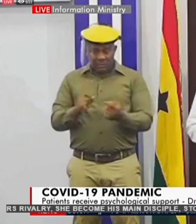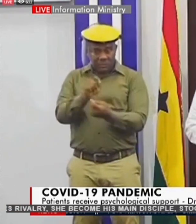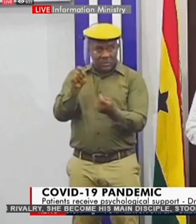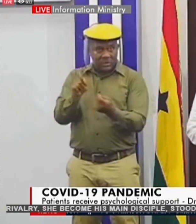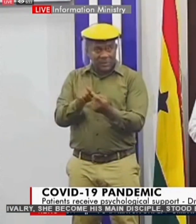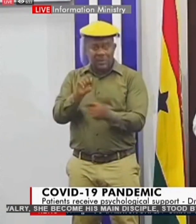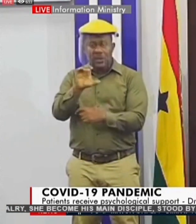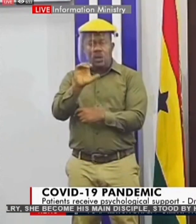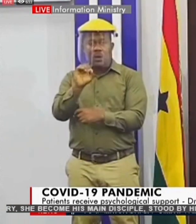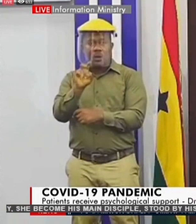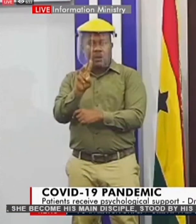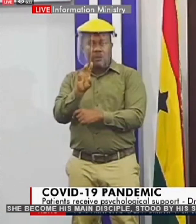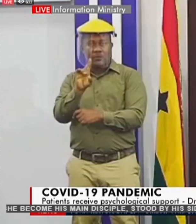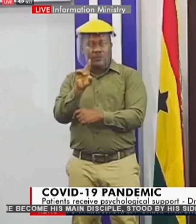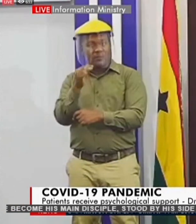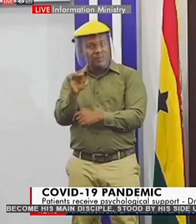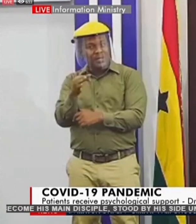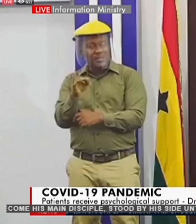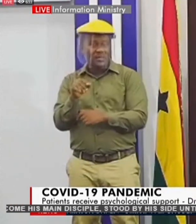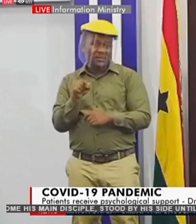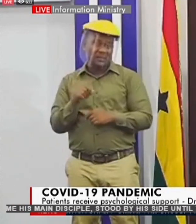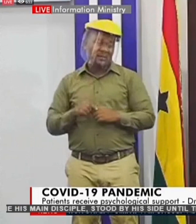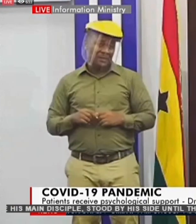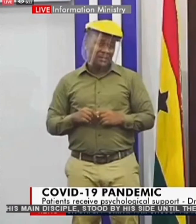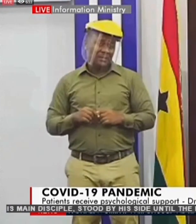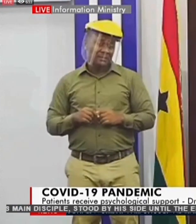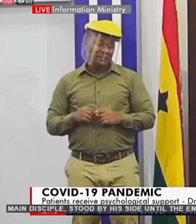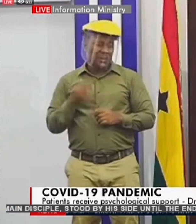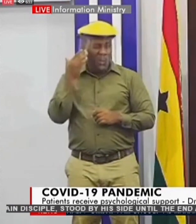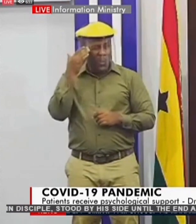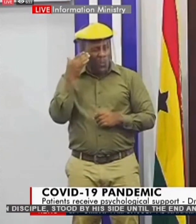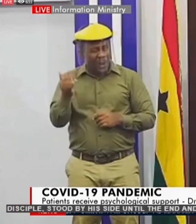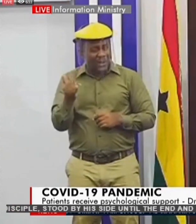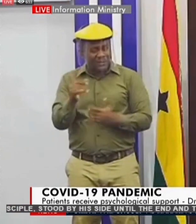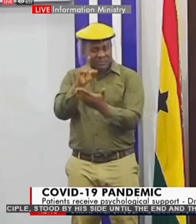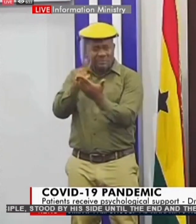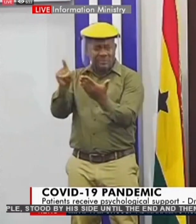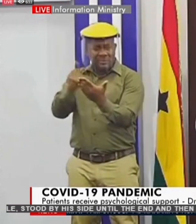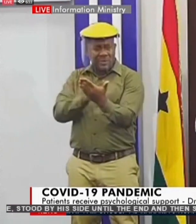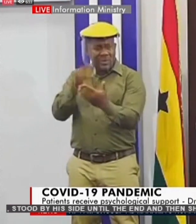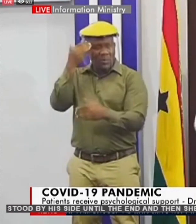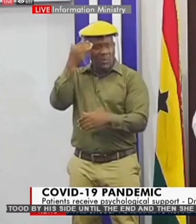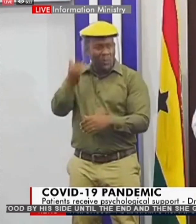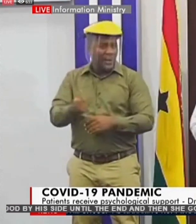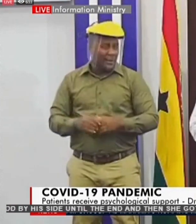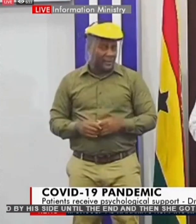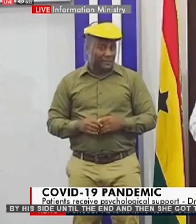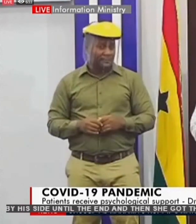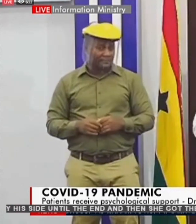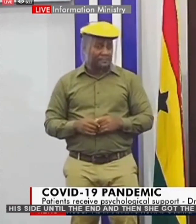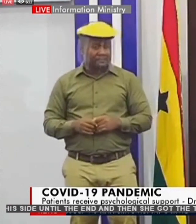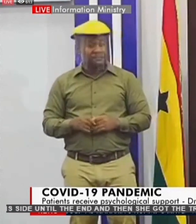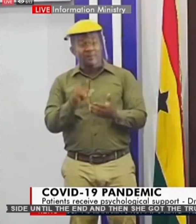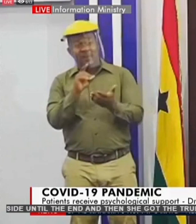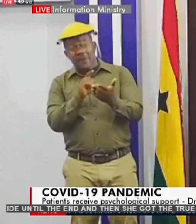thing is on COVID-19. So why? The reason is that, as the medical people will